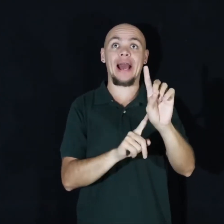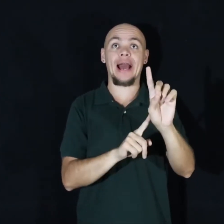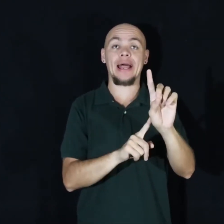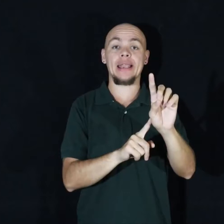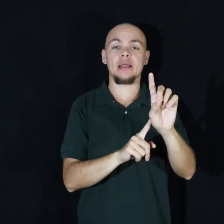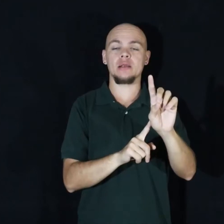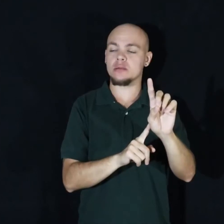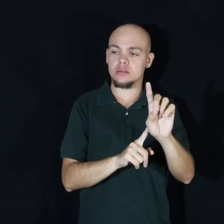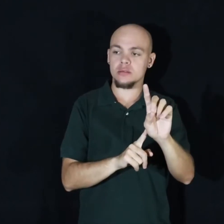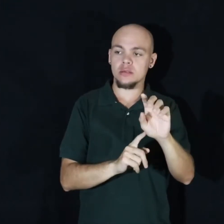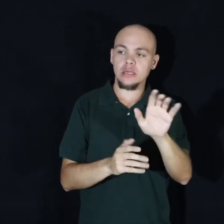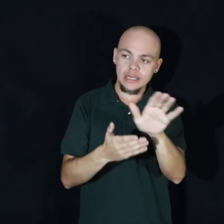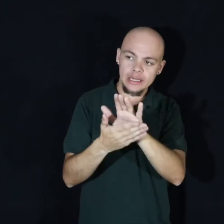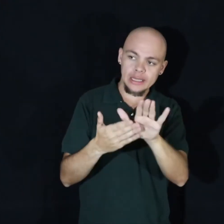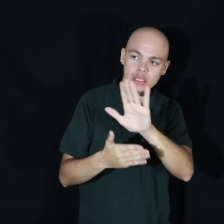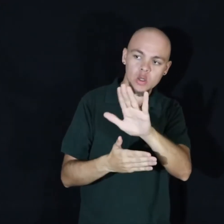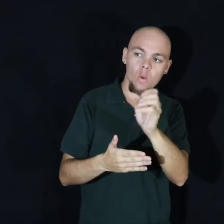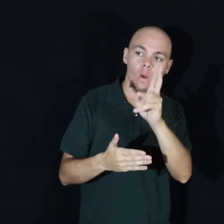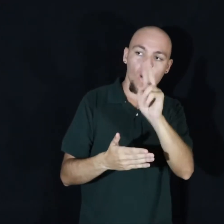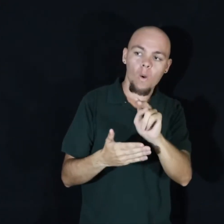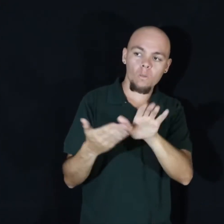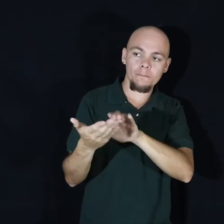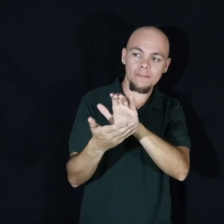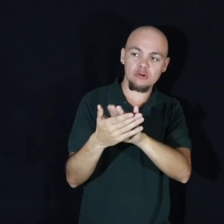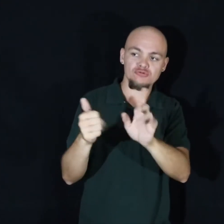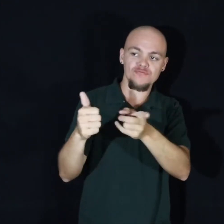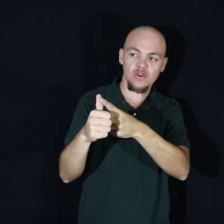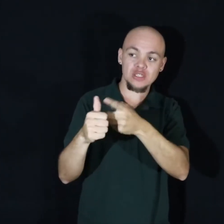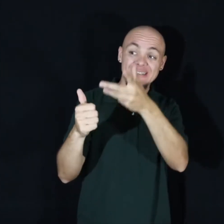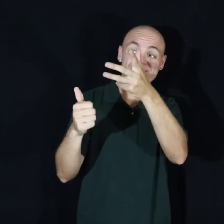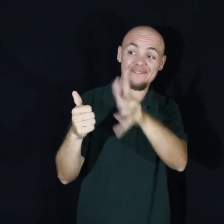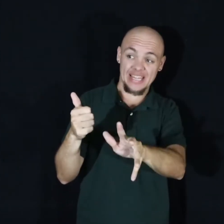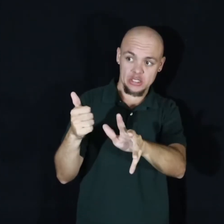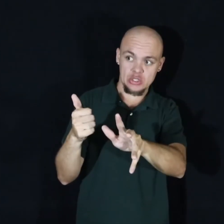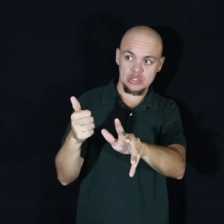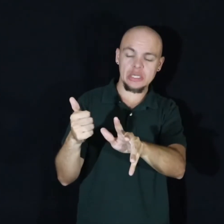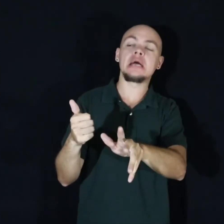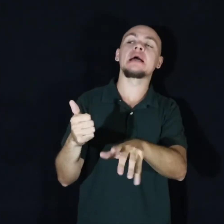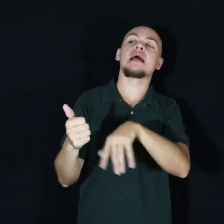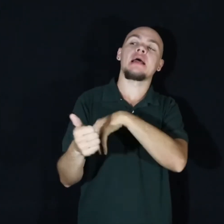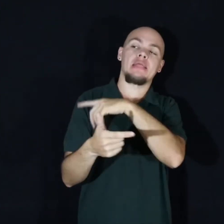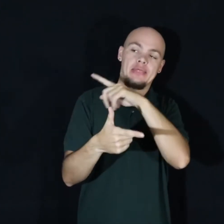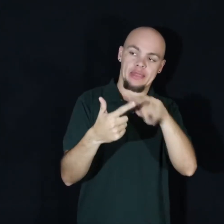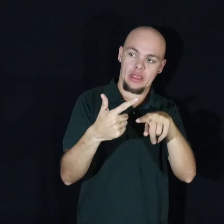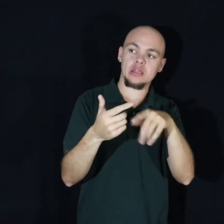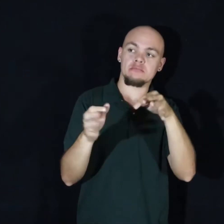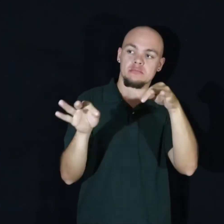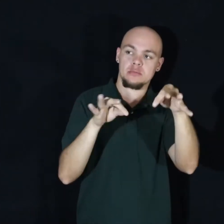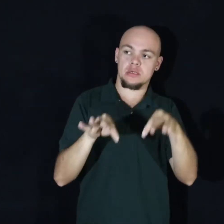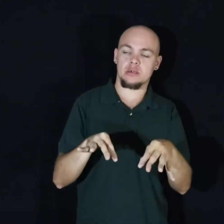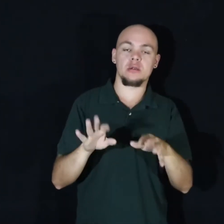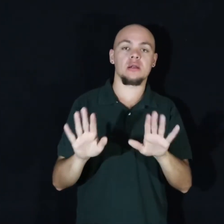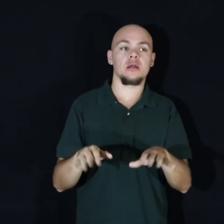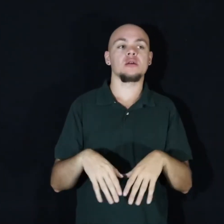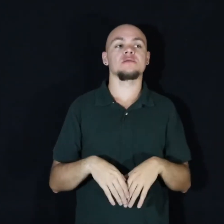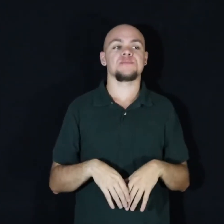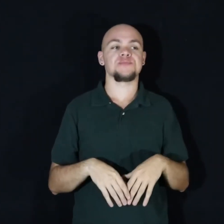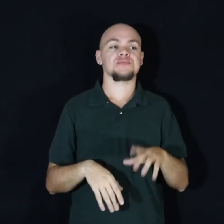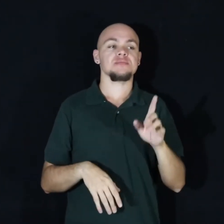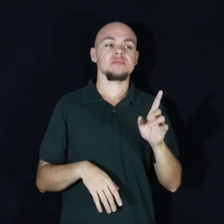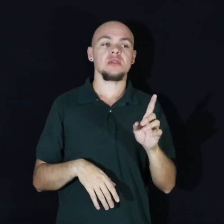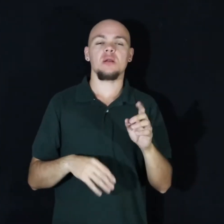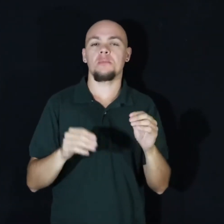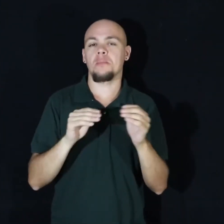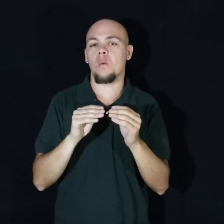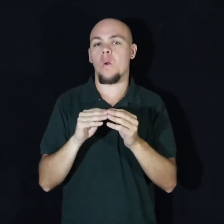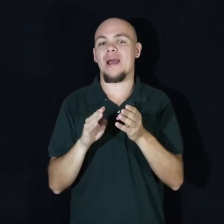own marriage and leave other people alone. You have no right to speak on this topic. Okay? And again, I want to talk